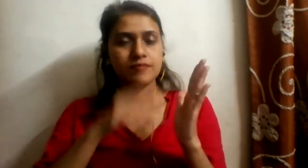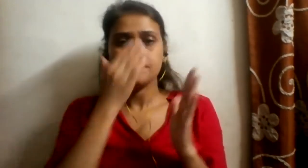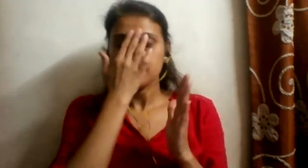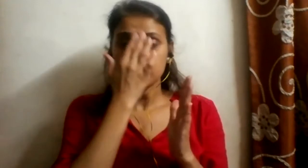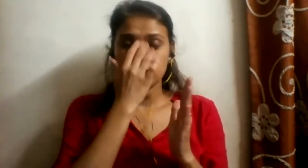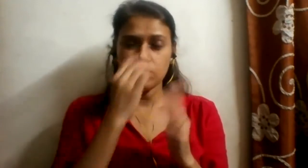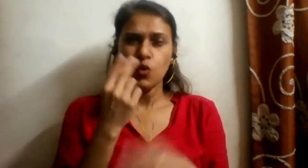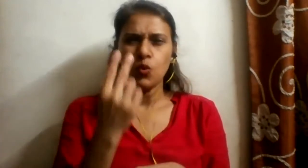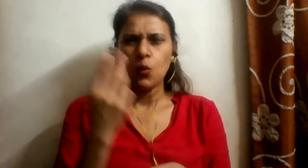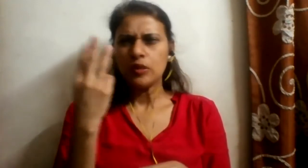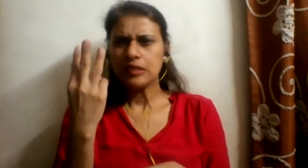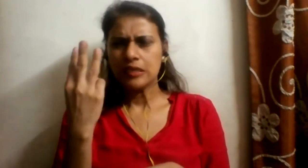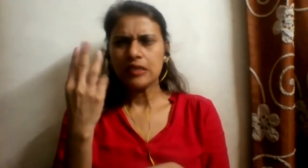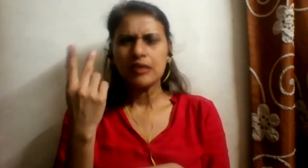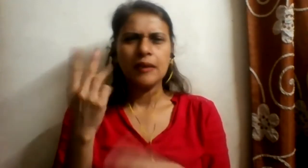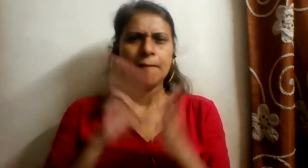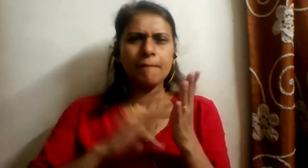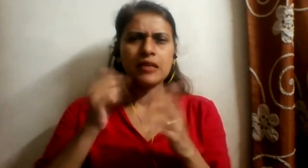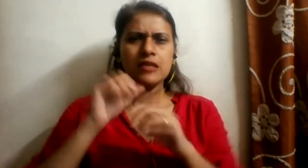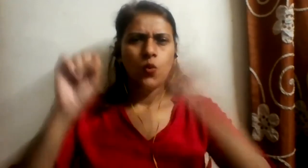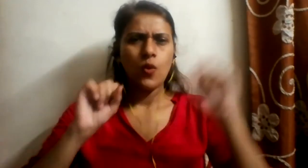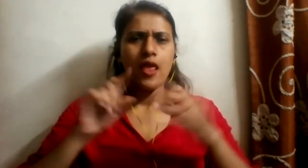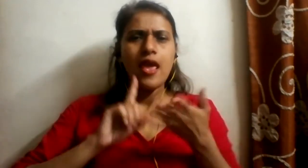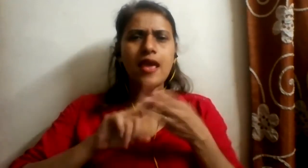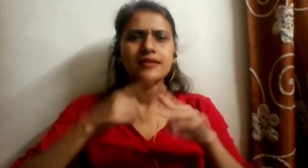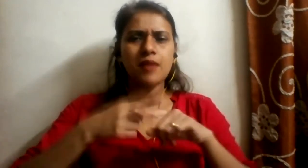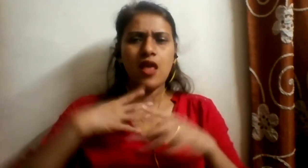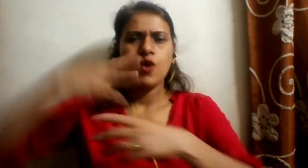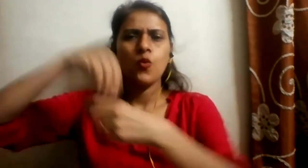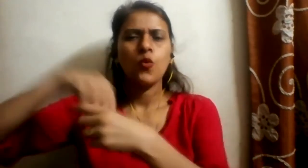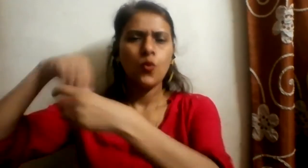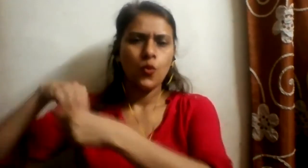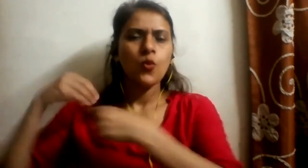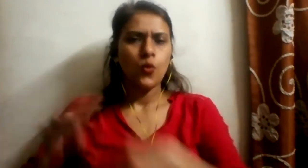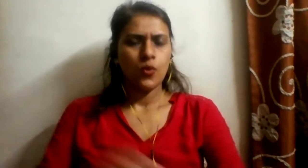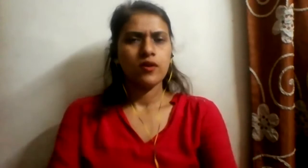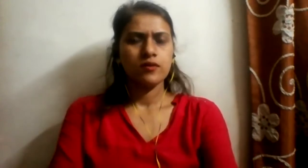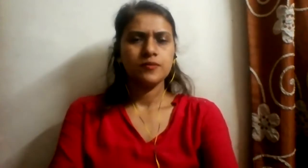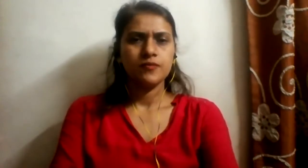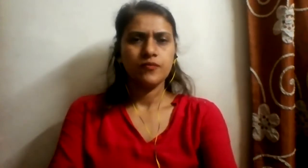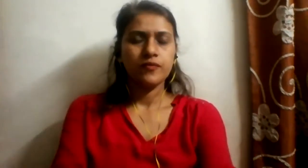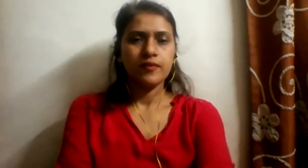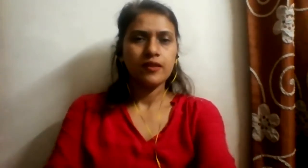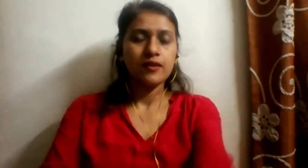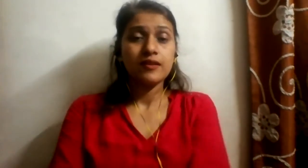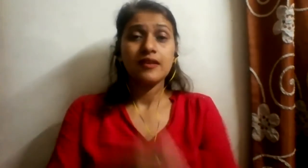ministries guidelines as an expert of Government of India, because these guidelines have to be published and finalized